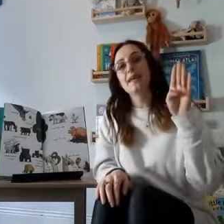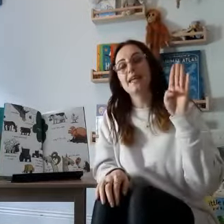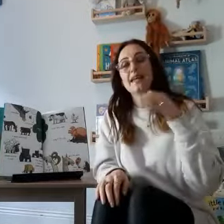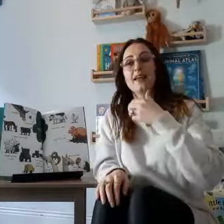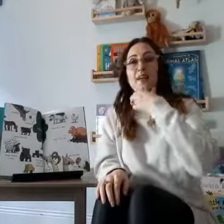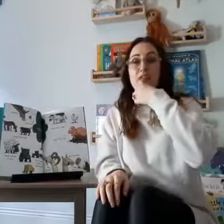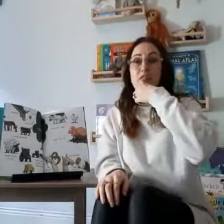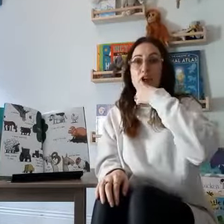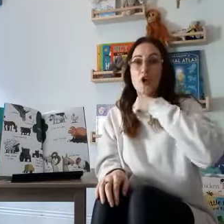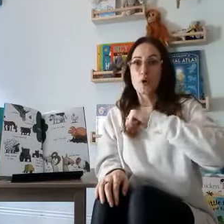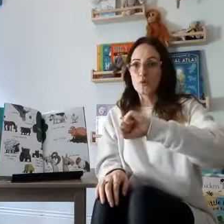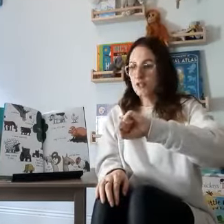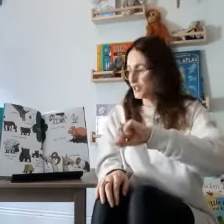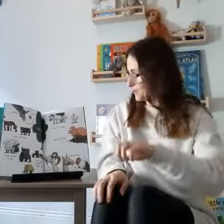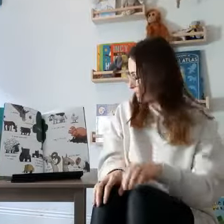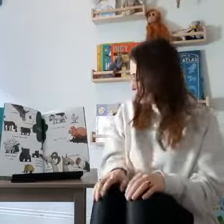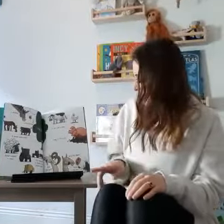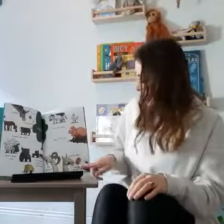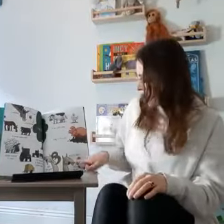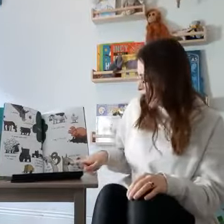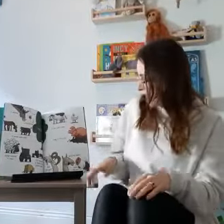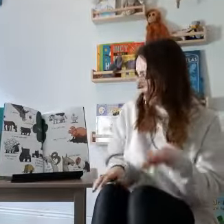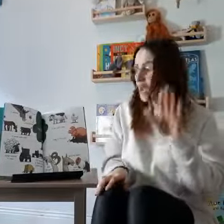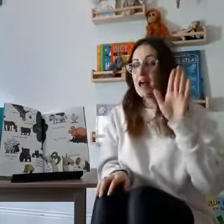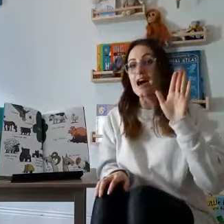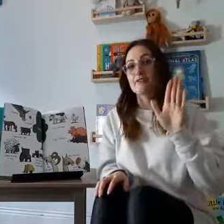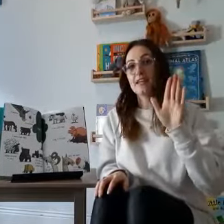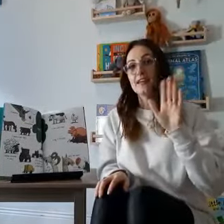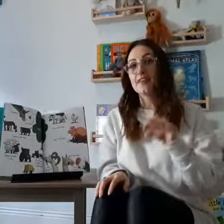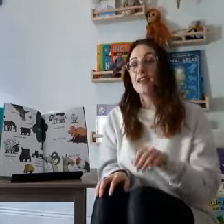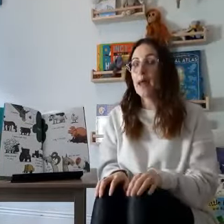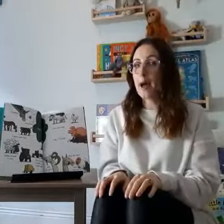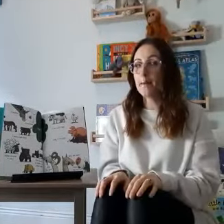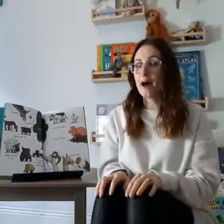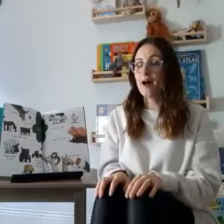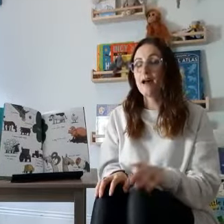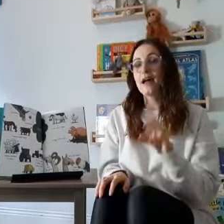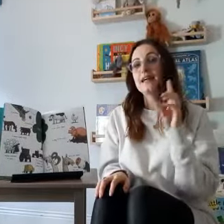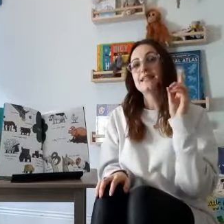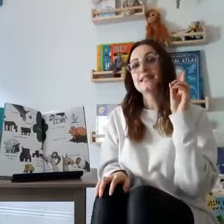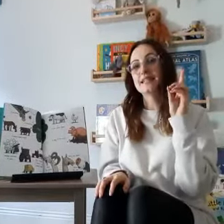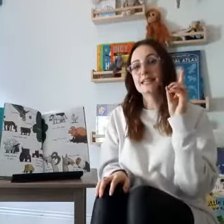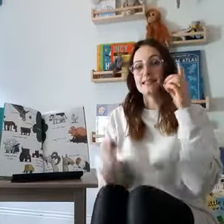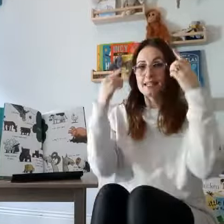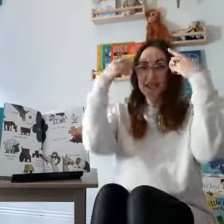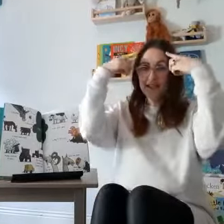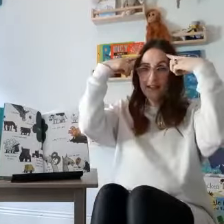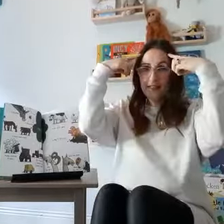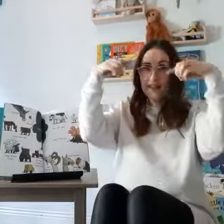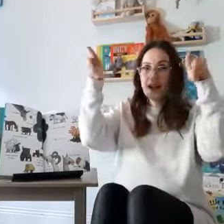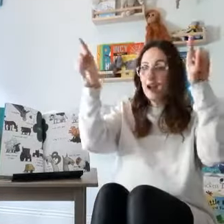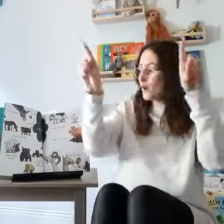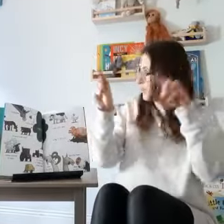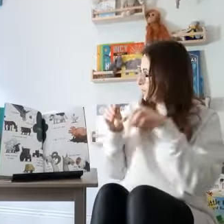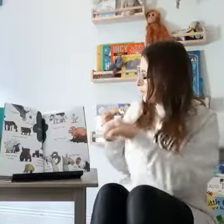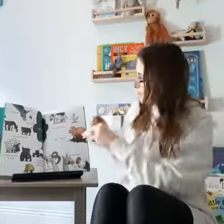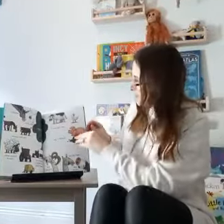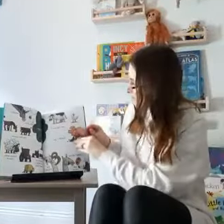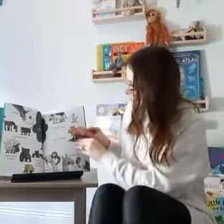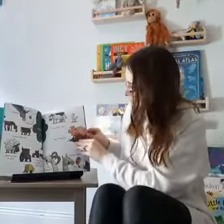Billy the goat, Larry the llama, Daisy the cow.